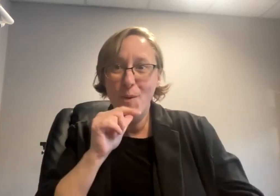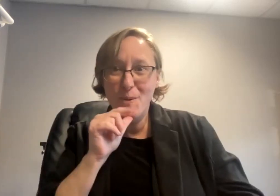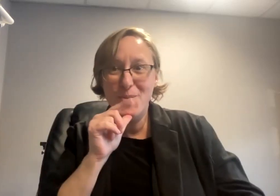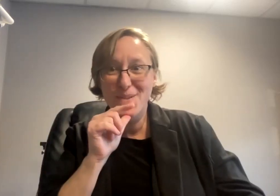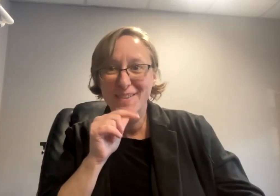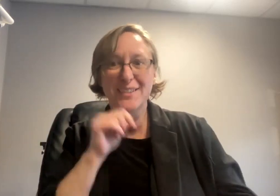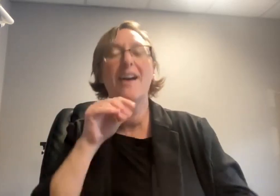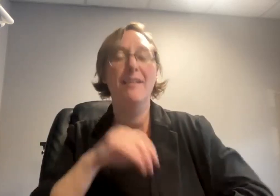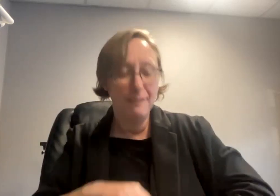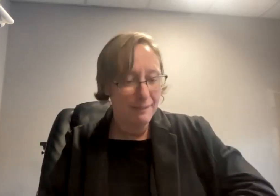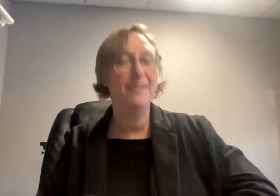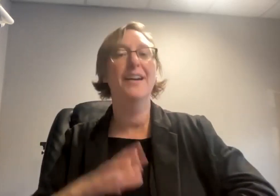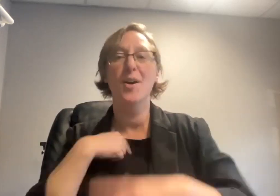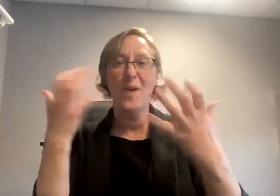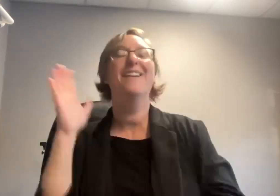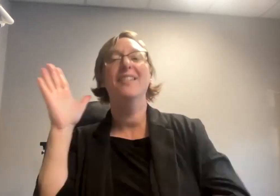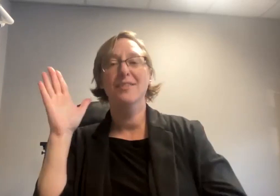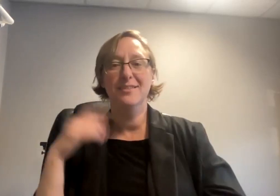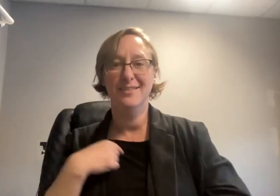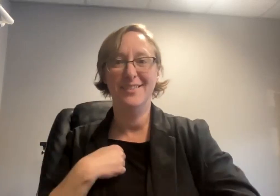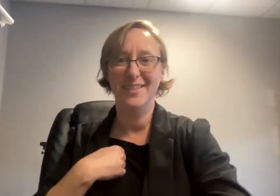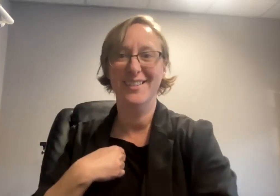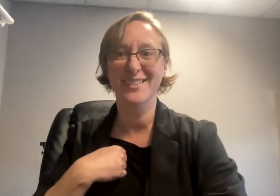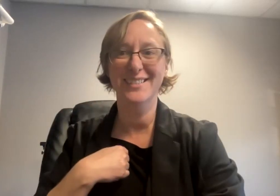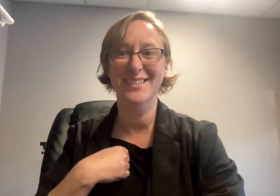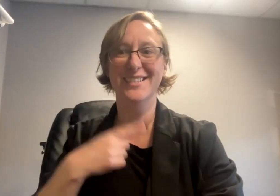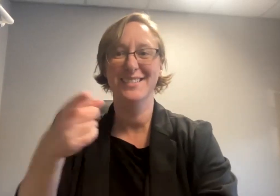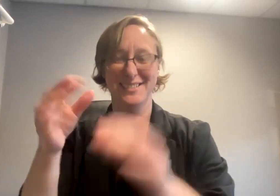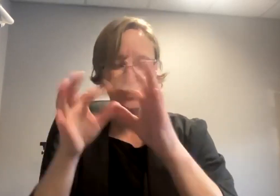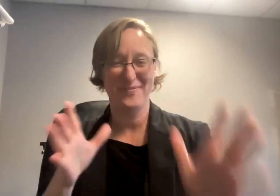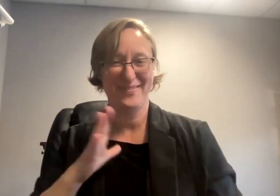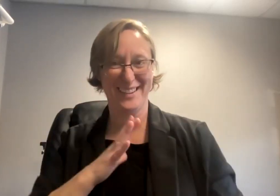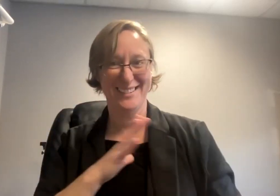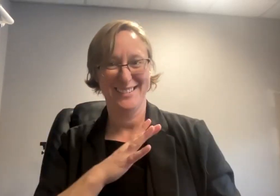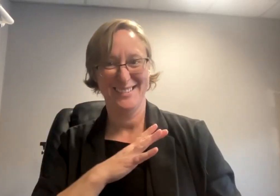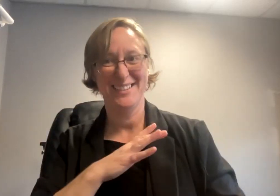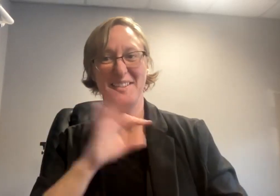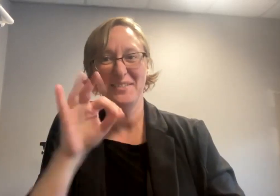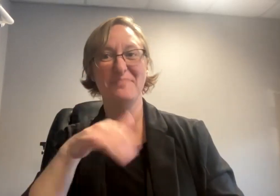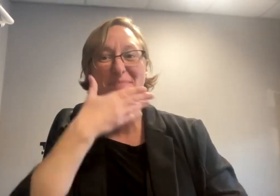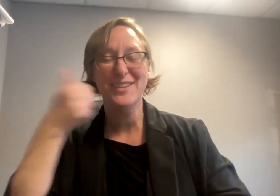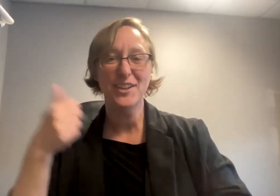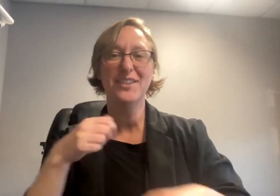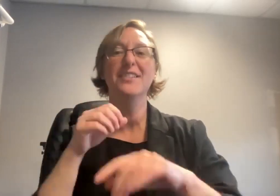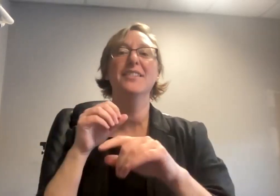I see nodding, nobody raising hands. Interpreters, I can focus on questions for interpreters,